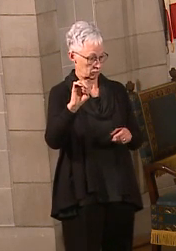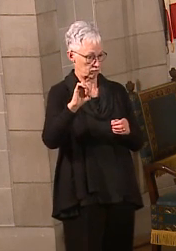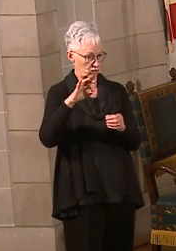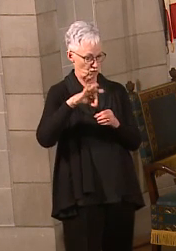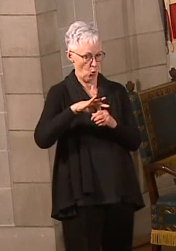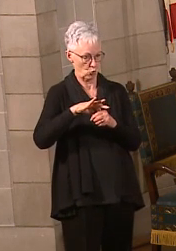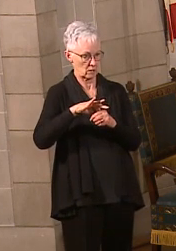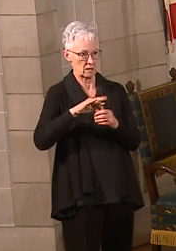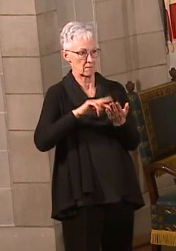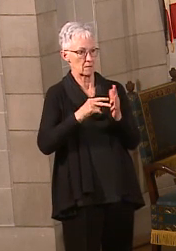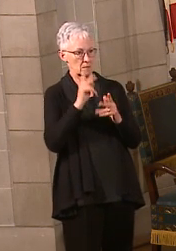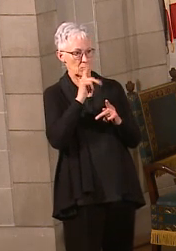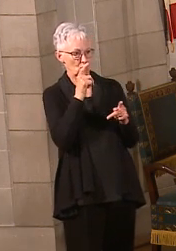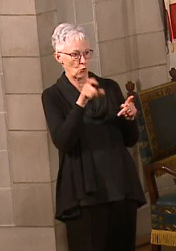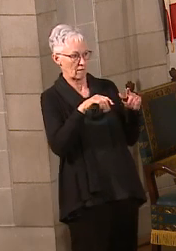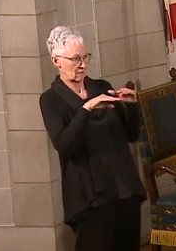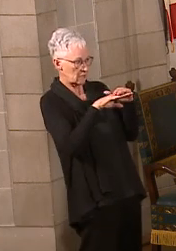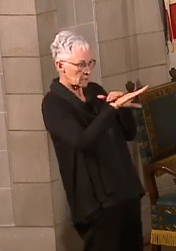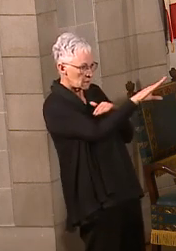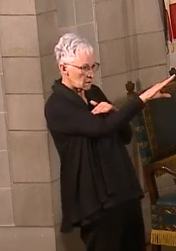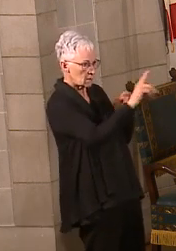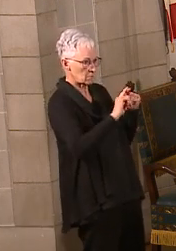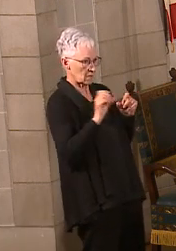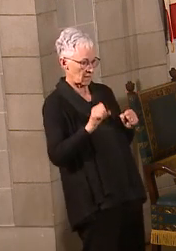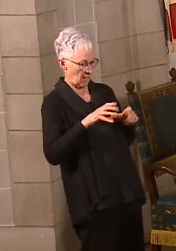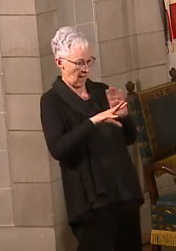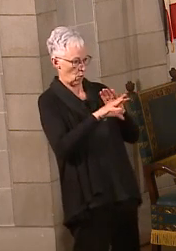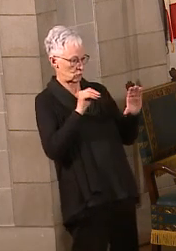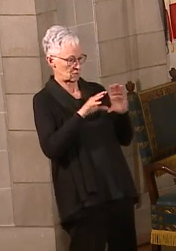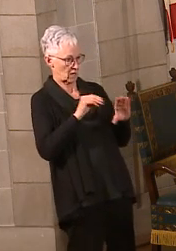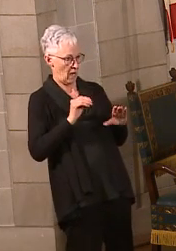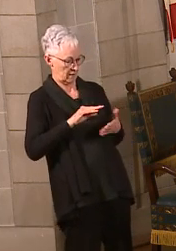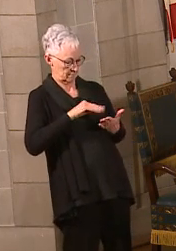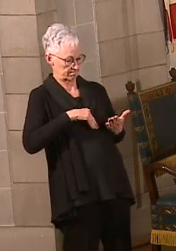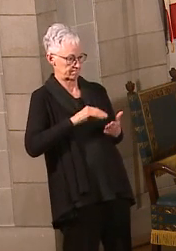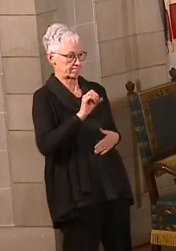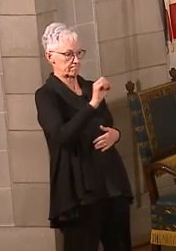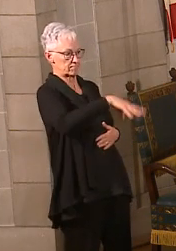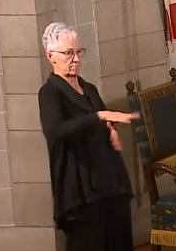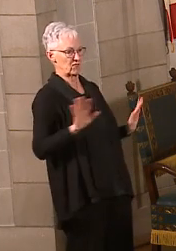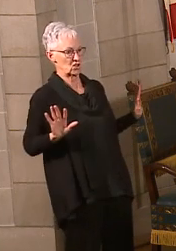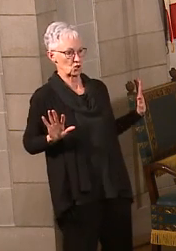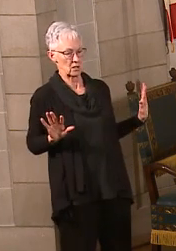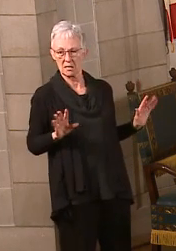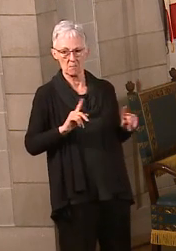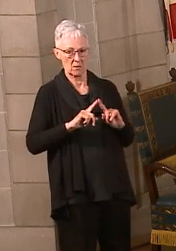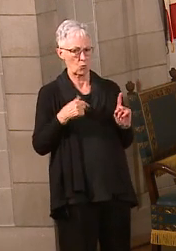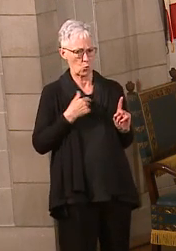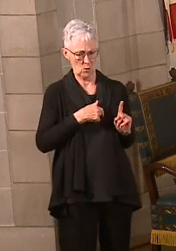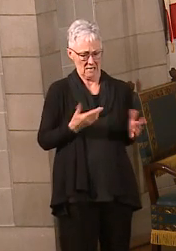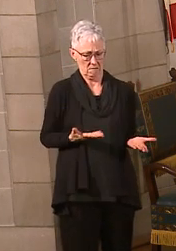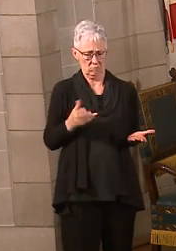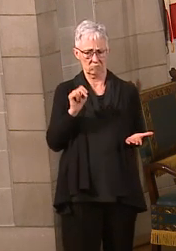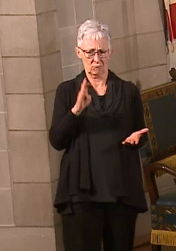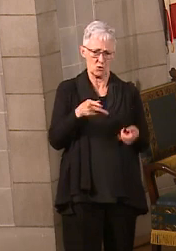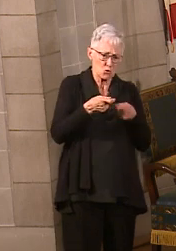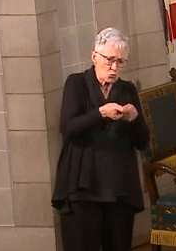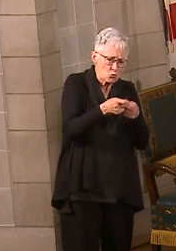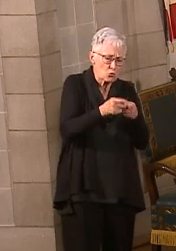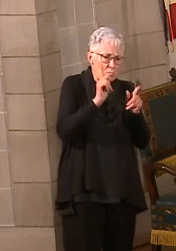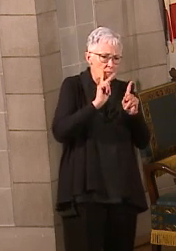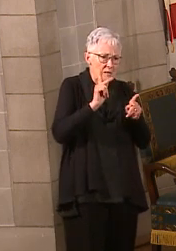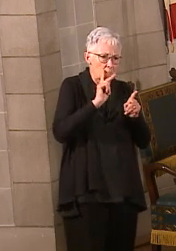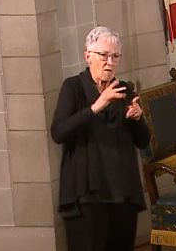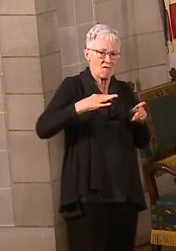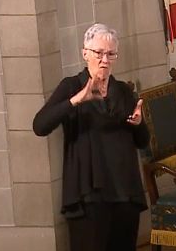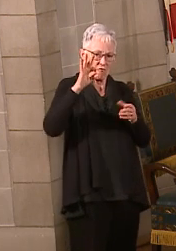form. It's that green card you received in the mail. So please, take advantage of that, fill it out. It's due by May 1st. You get a ballot sent you in the mail. You can fill it out, you can